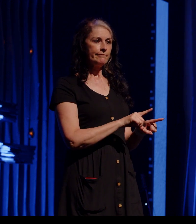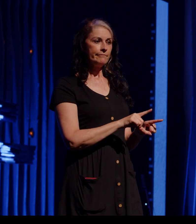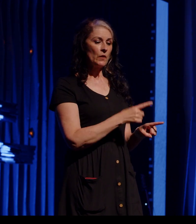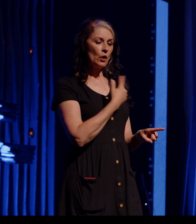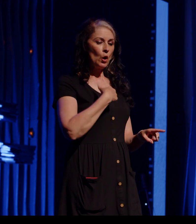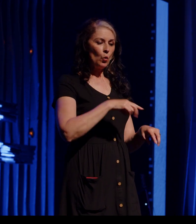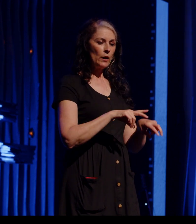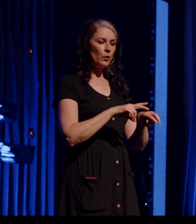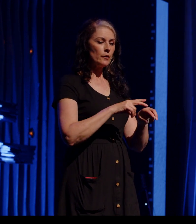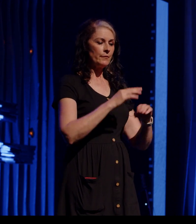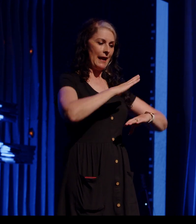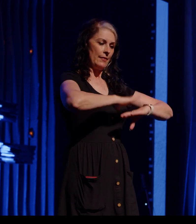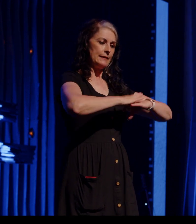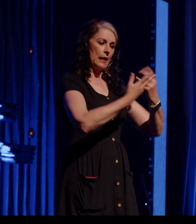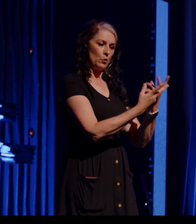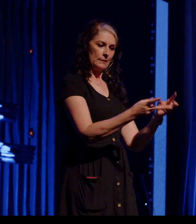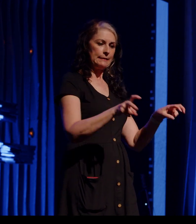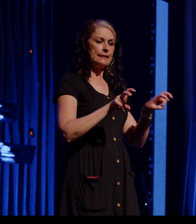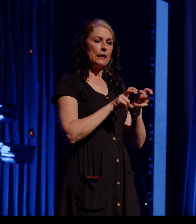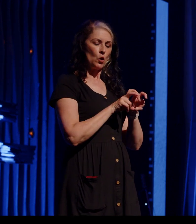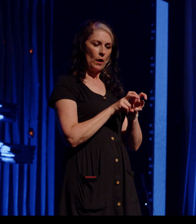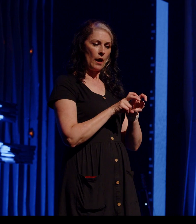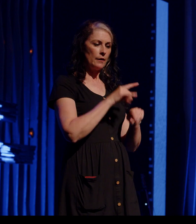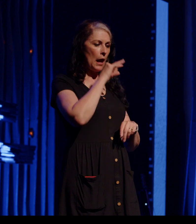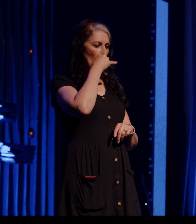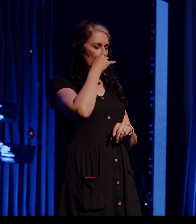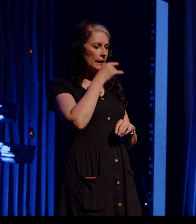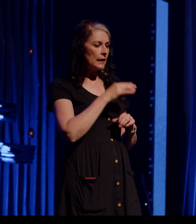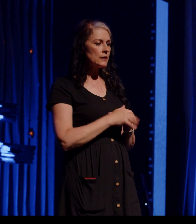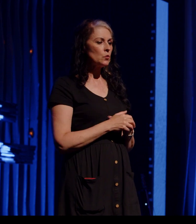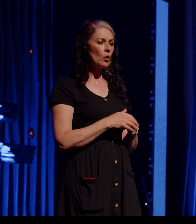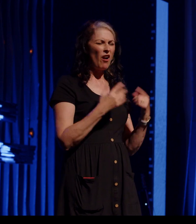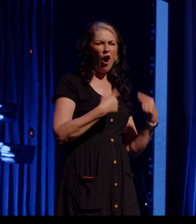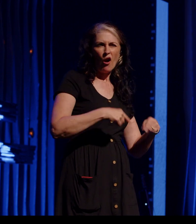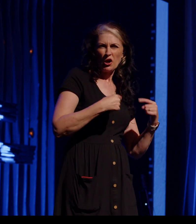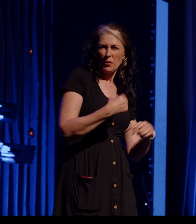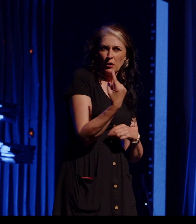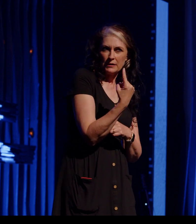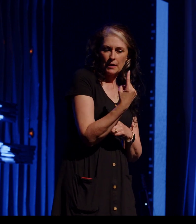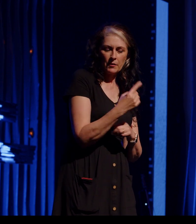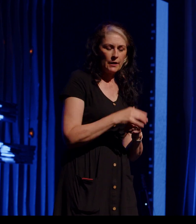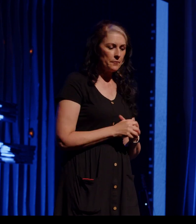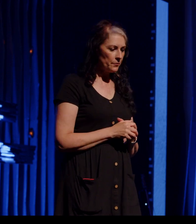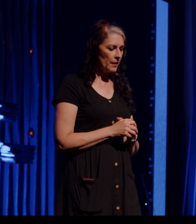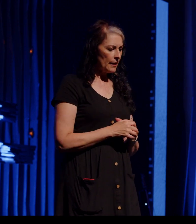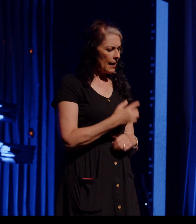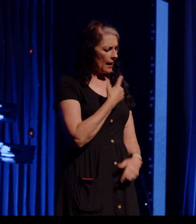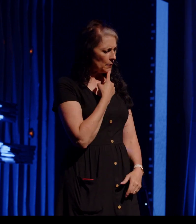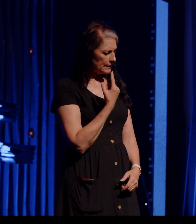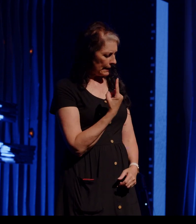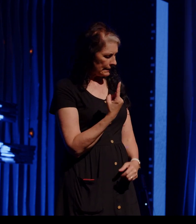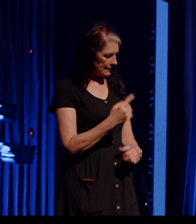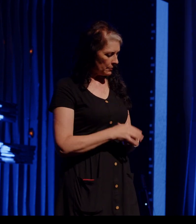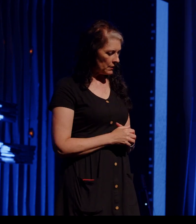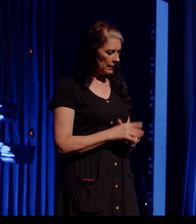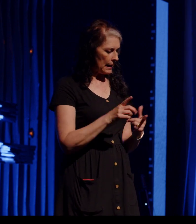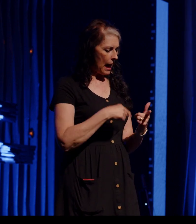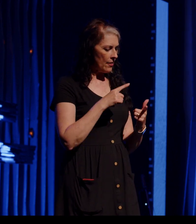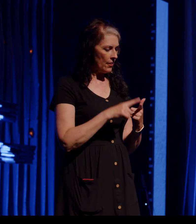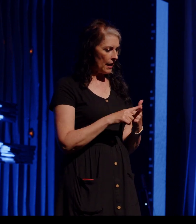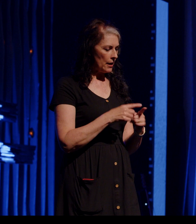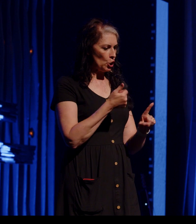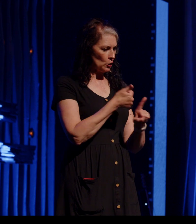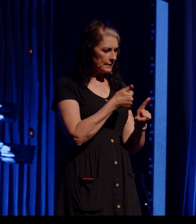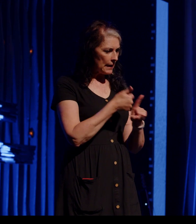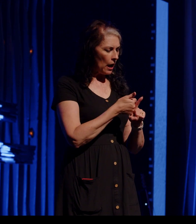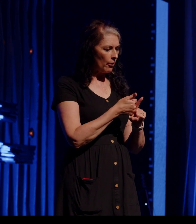We were sitting at the table and the kids were arguing or something and I was saying something and then